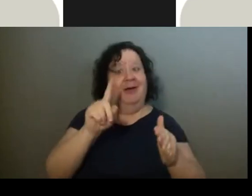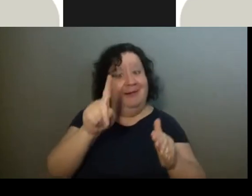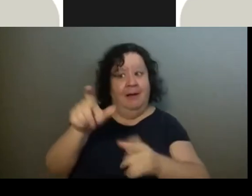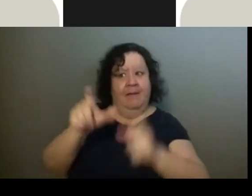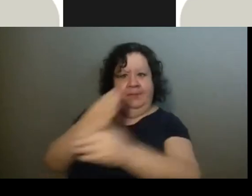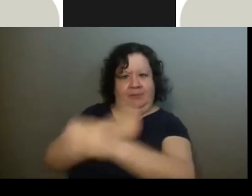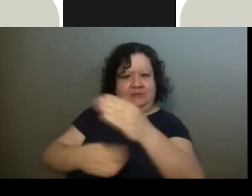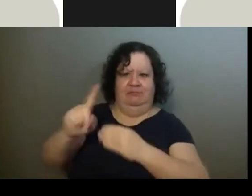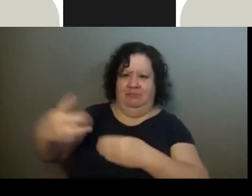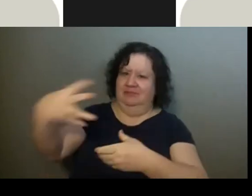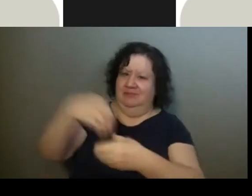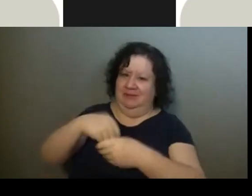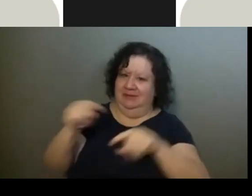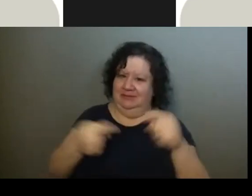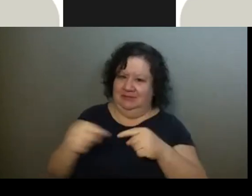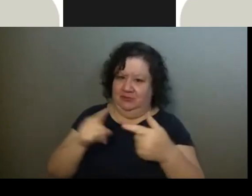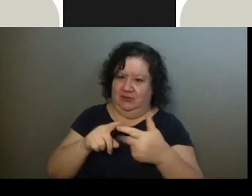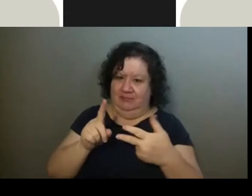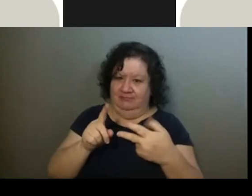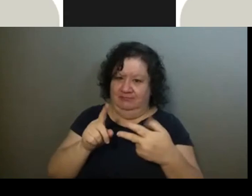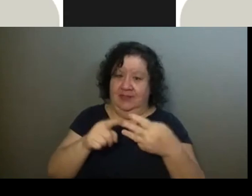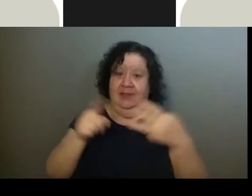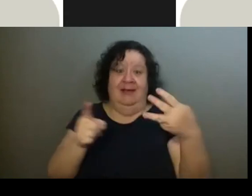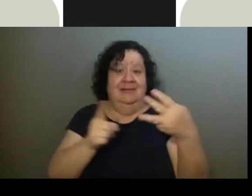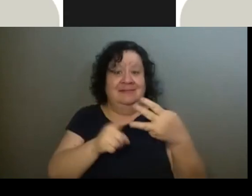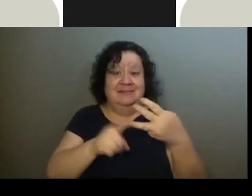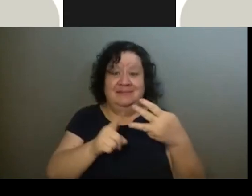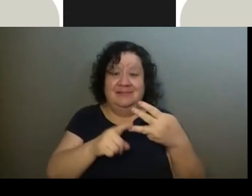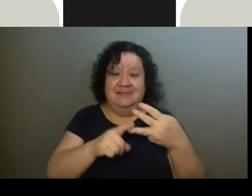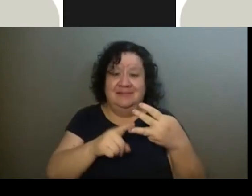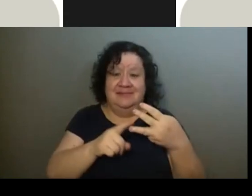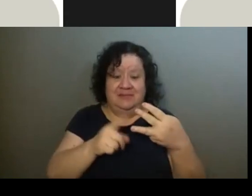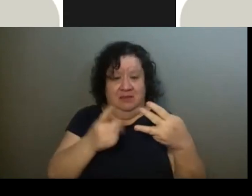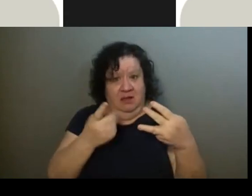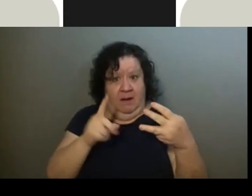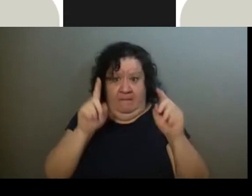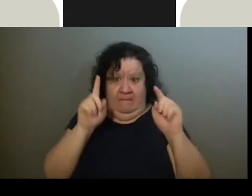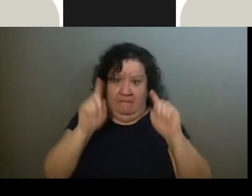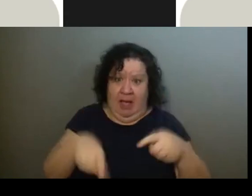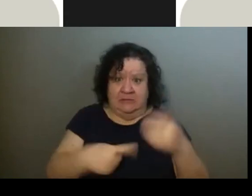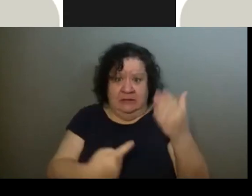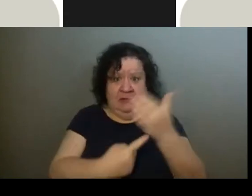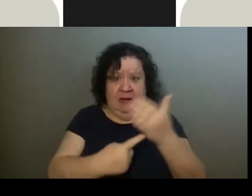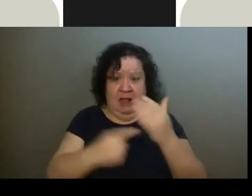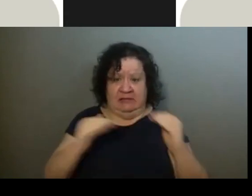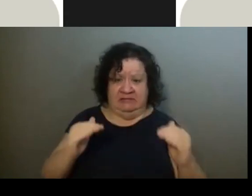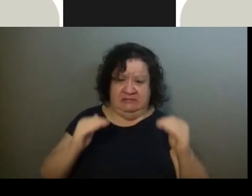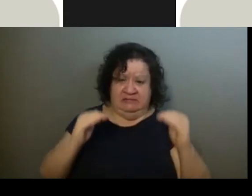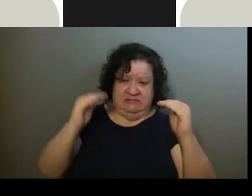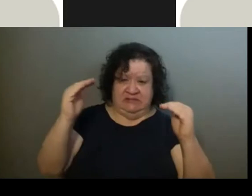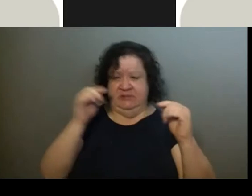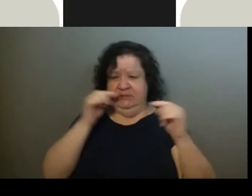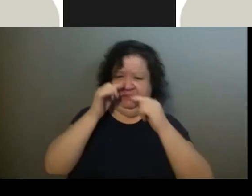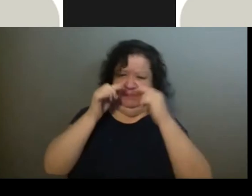Mobile for Humanitarian Innovation Programme at the GSMA, we found that basic technologies can be hugely impactful. So we need to